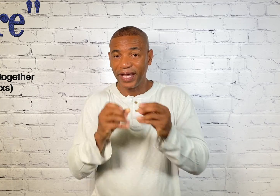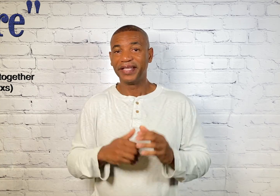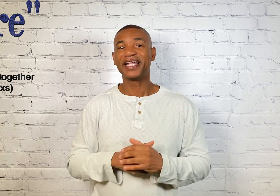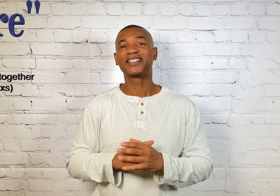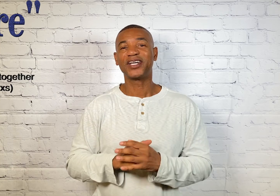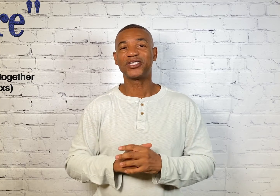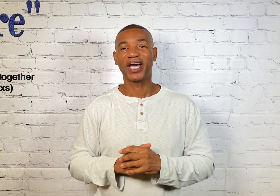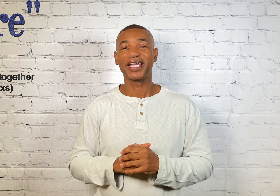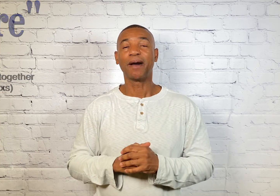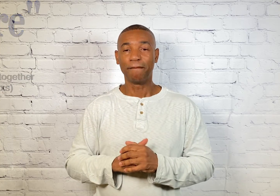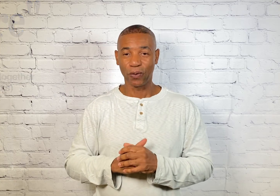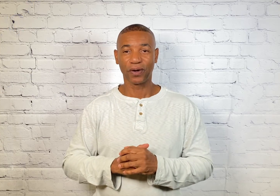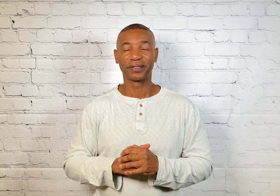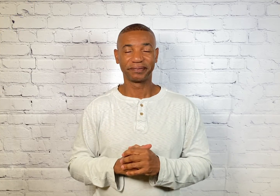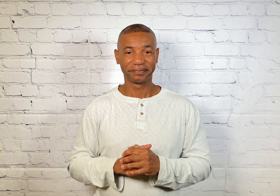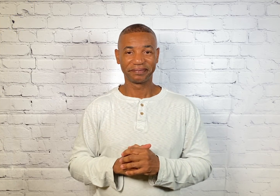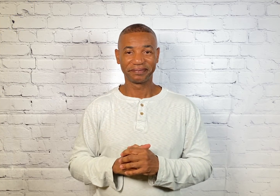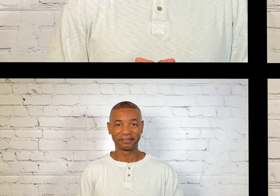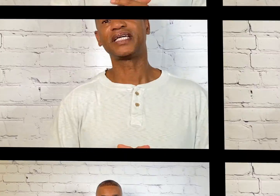That is how you sign more.